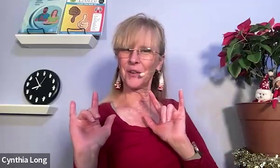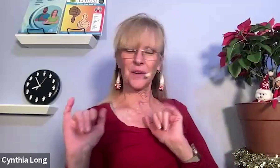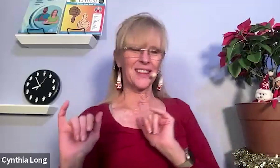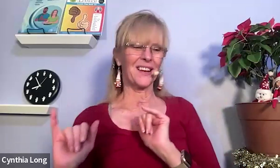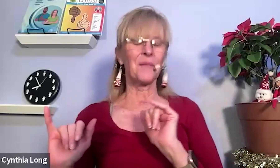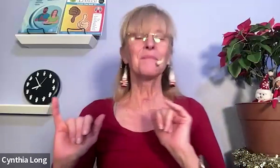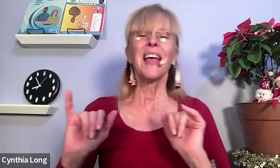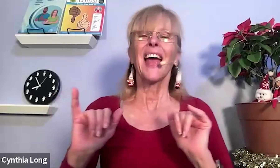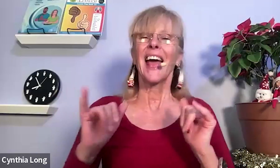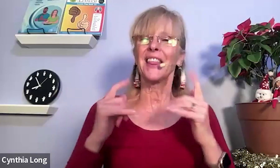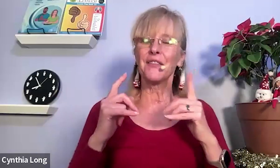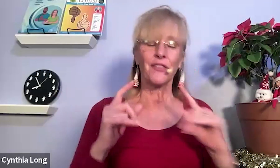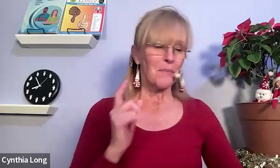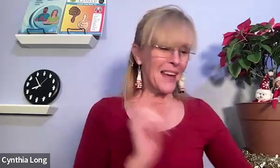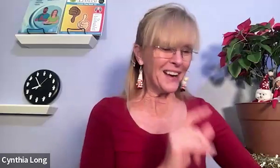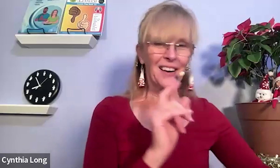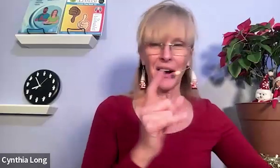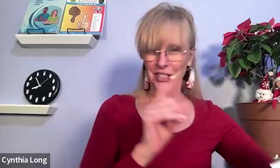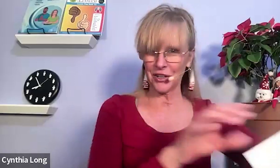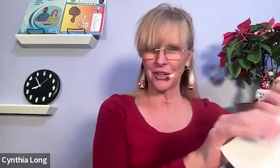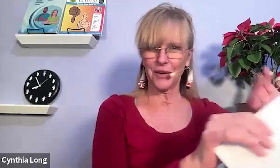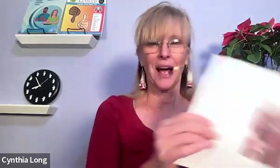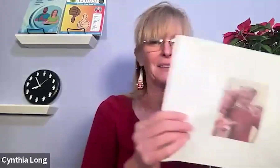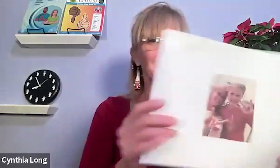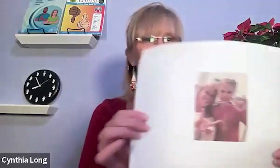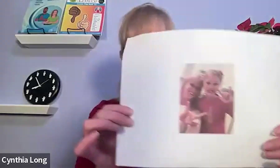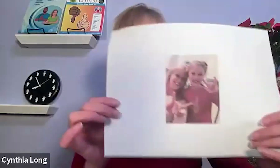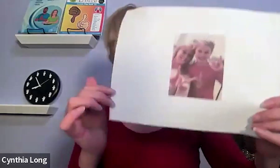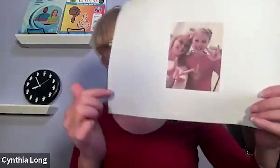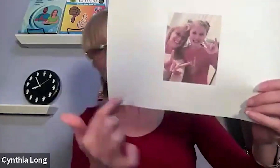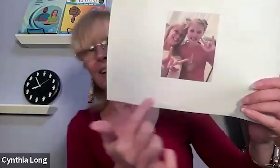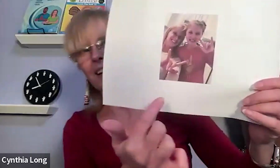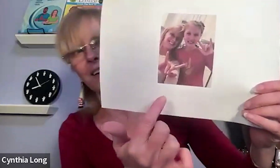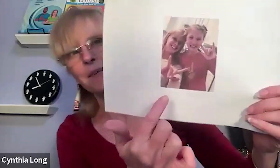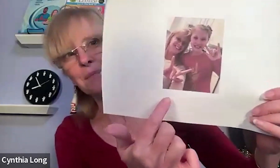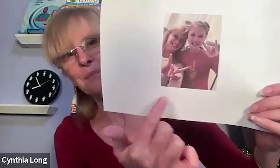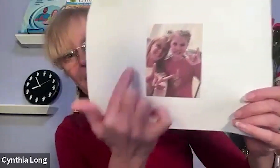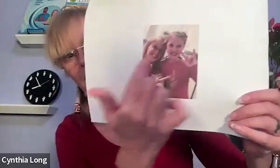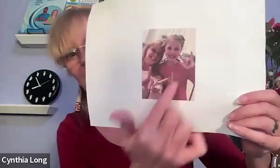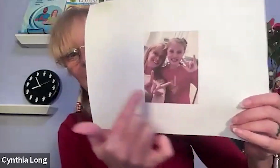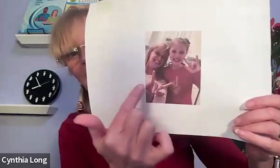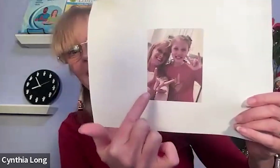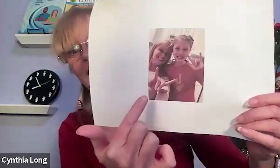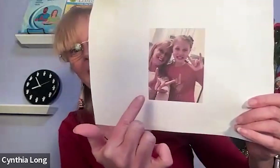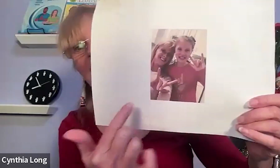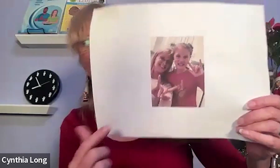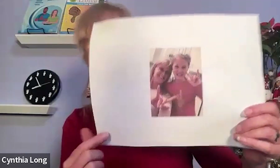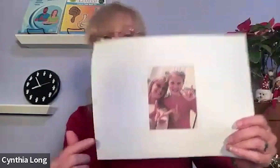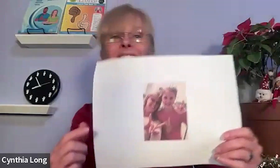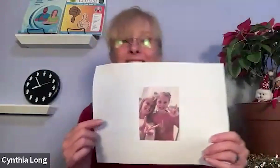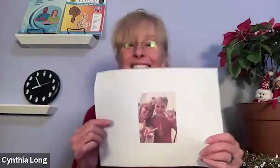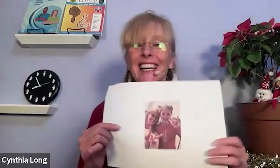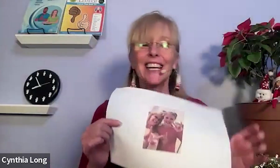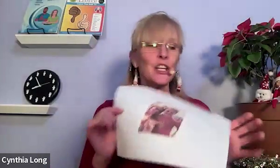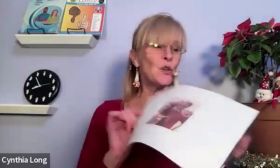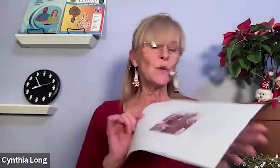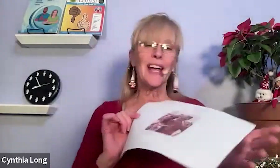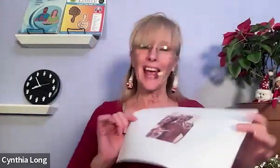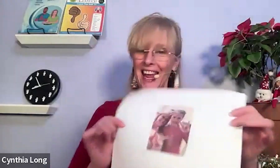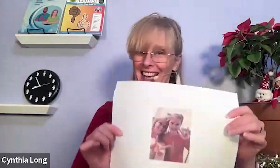with them. And then from there, I'll show you. I just printed it off right here, okay? And then you